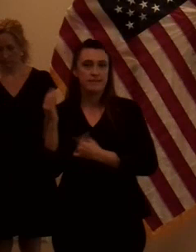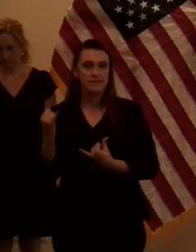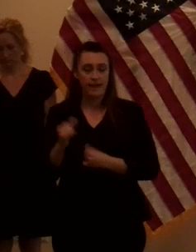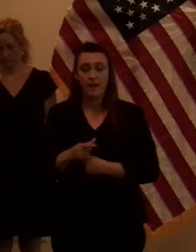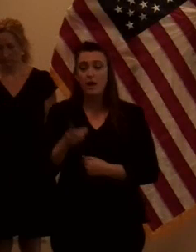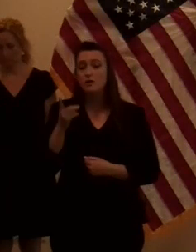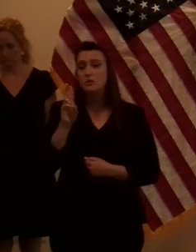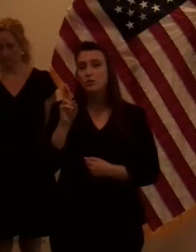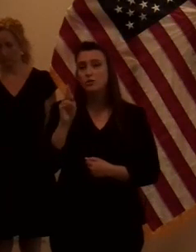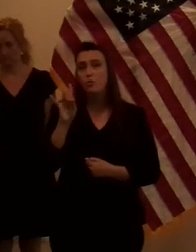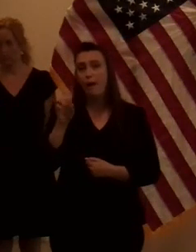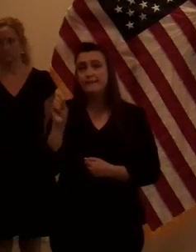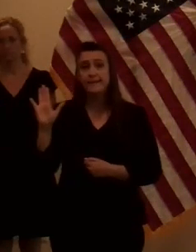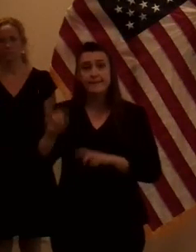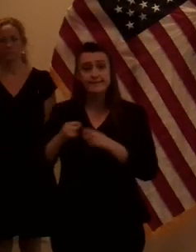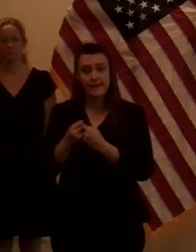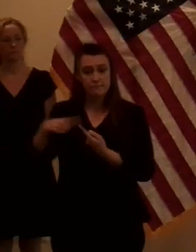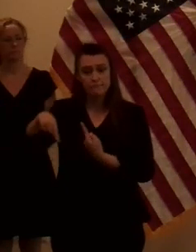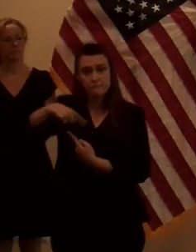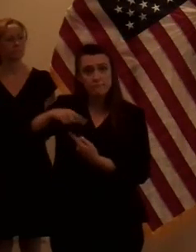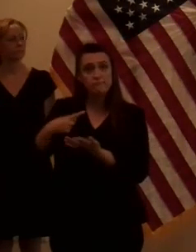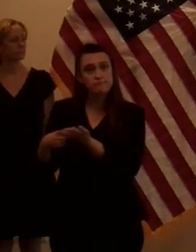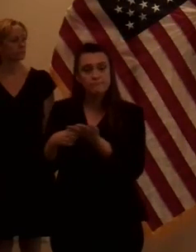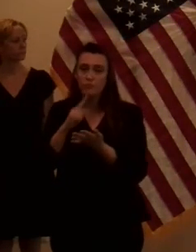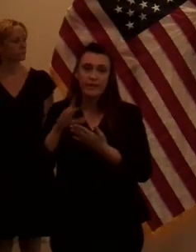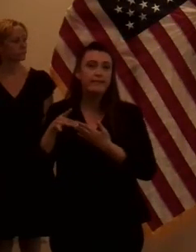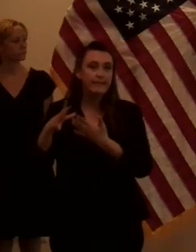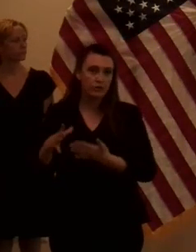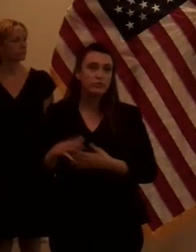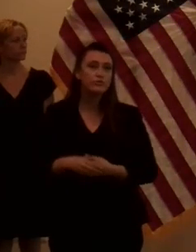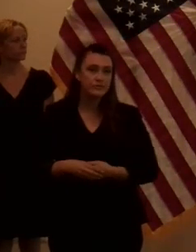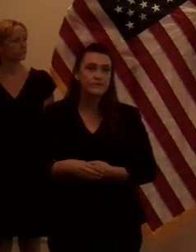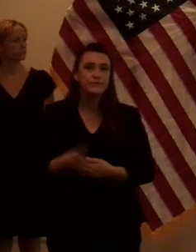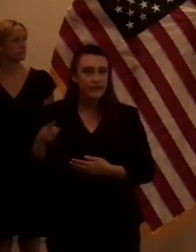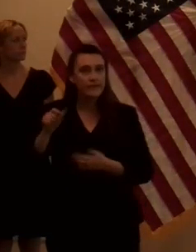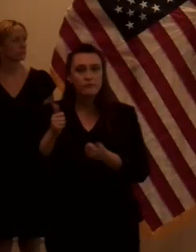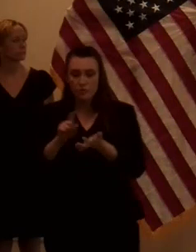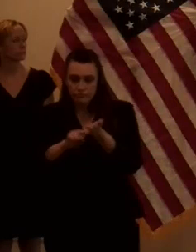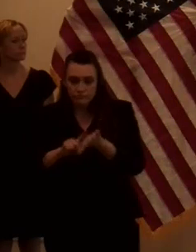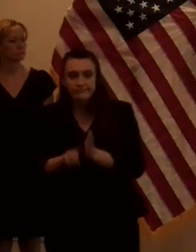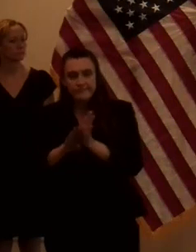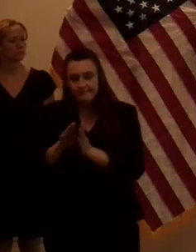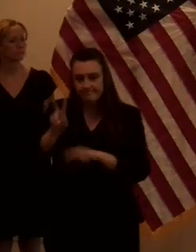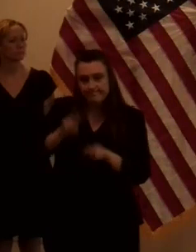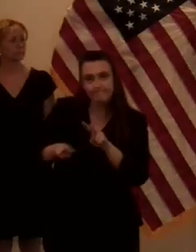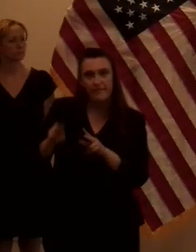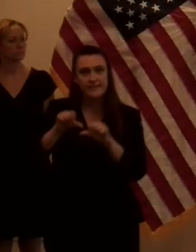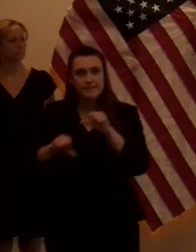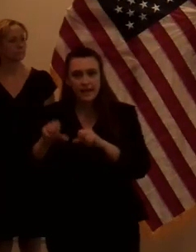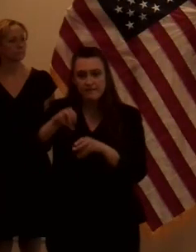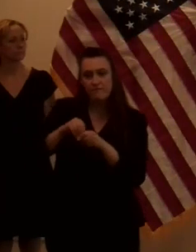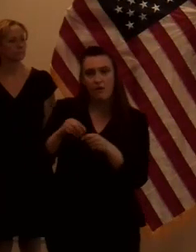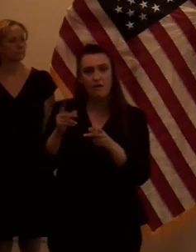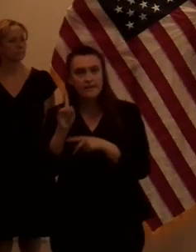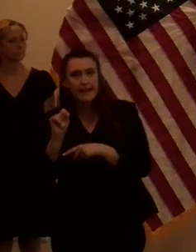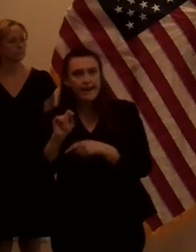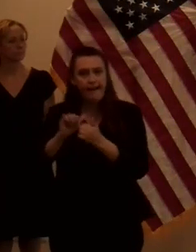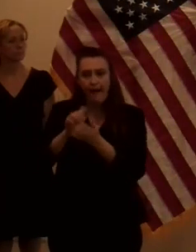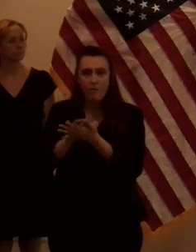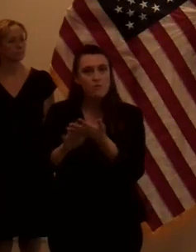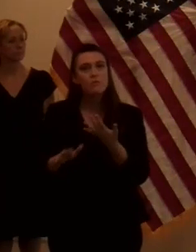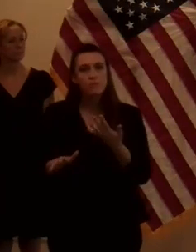his team at the University of Arizona have been leaders in researching and developing this science, which can really be a